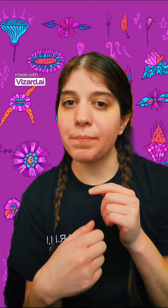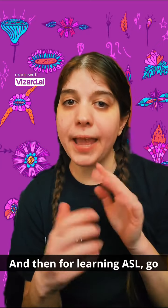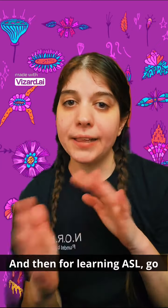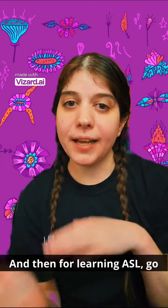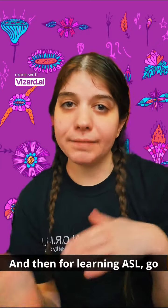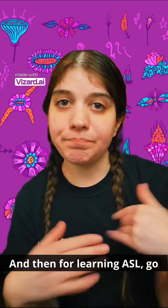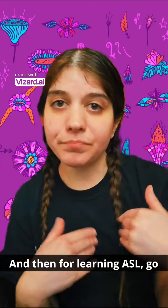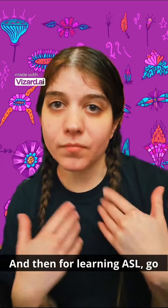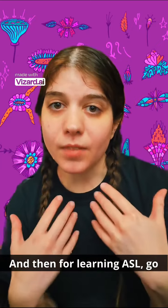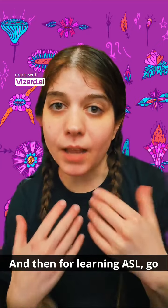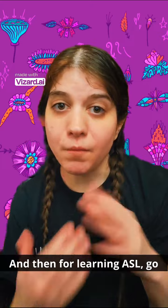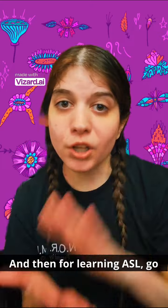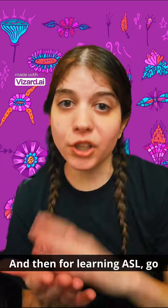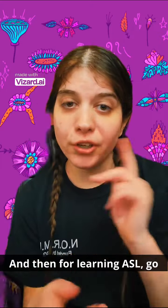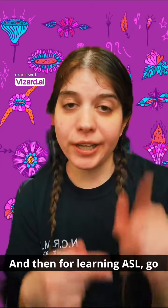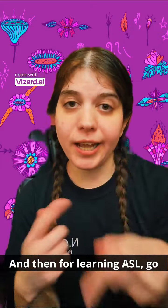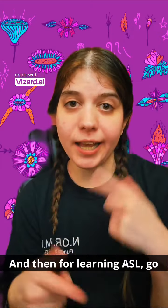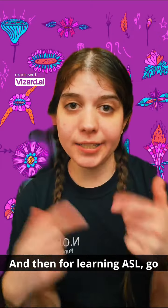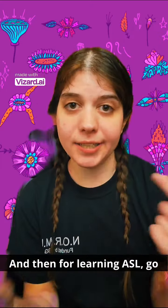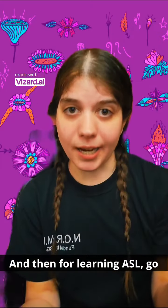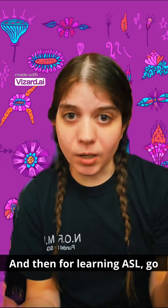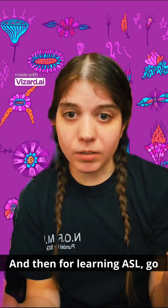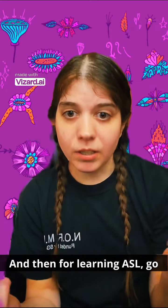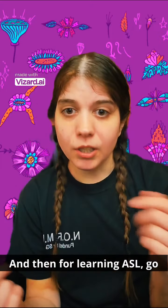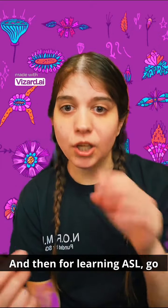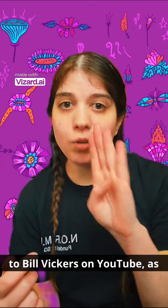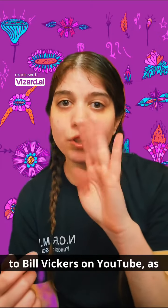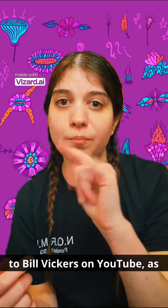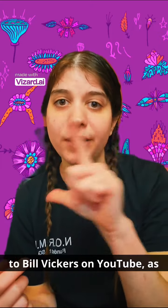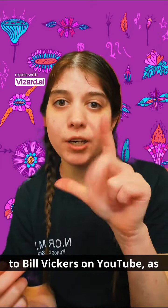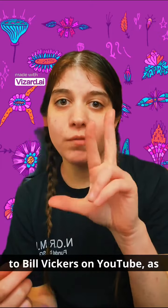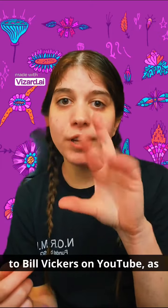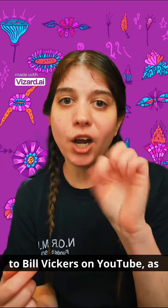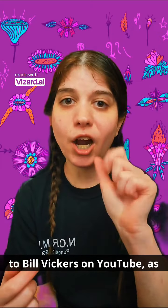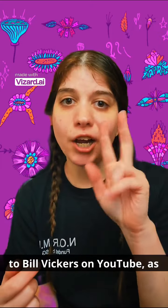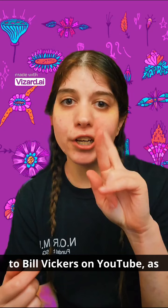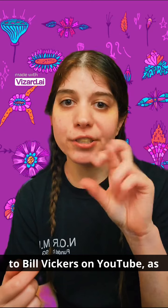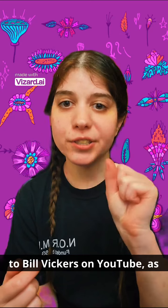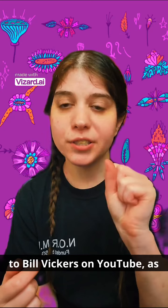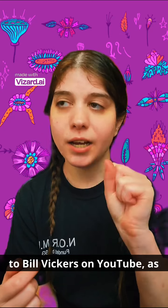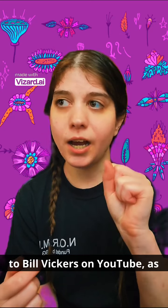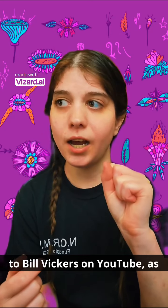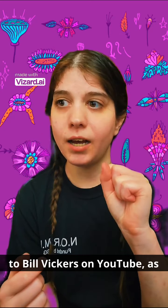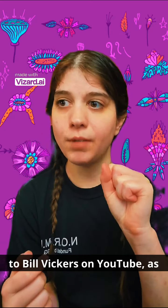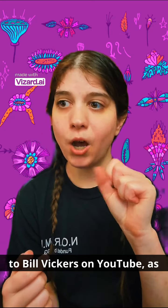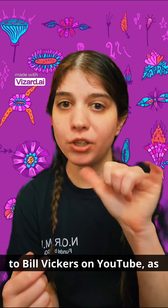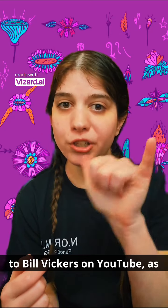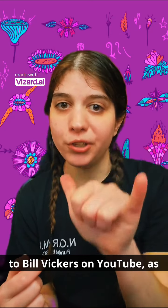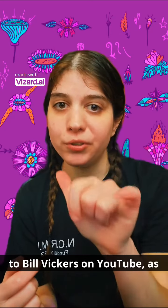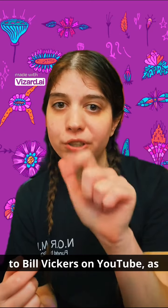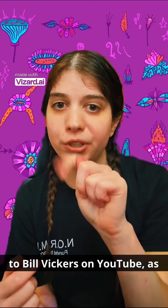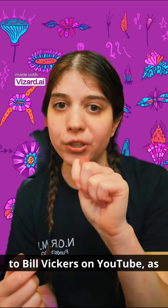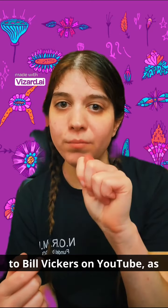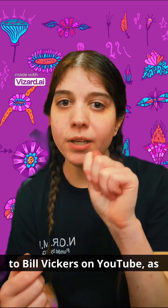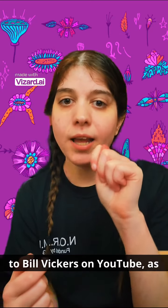And then for learning ASL, go to Bill Vicars on YouTube,